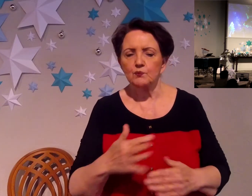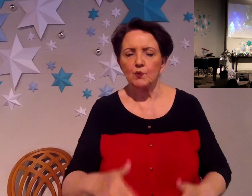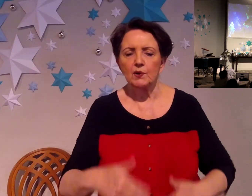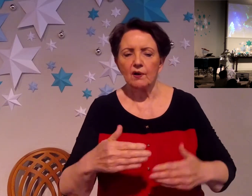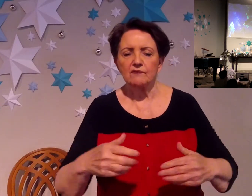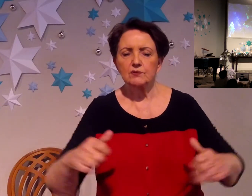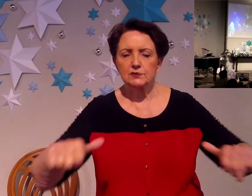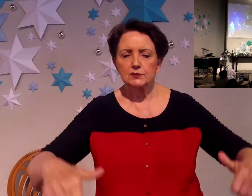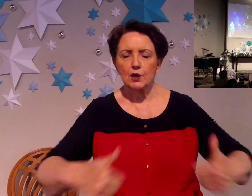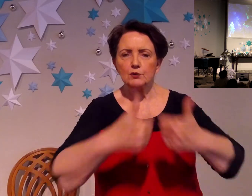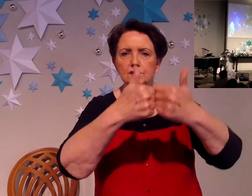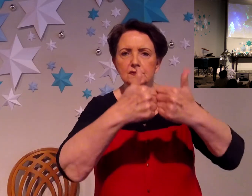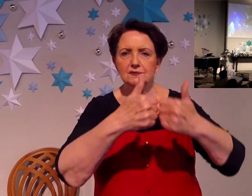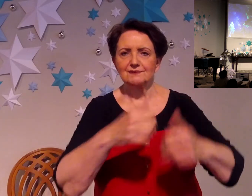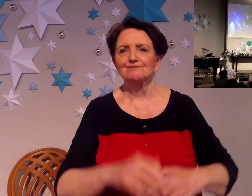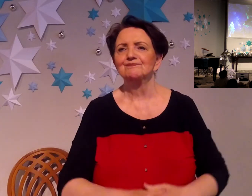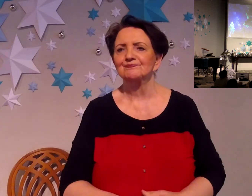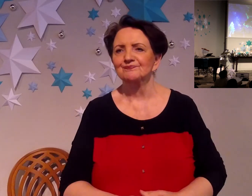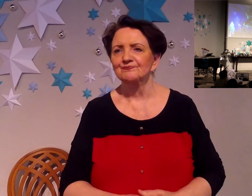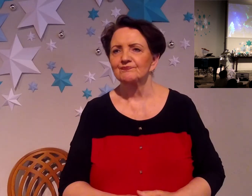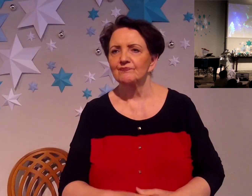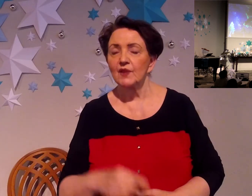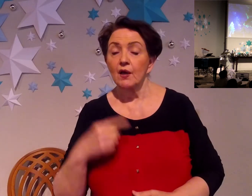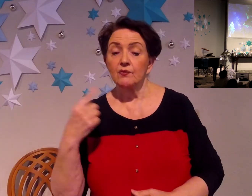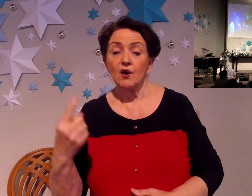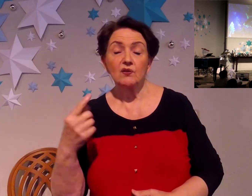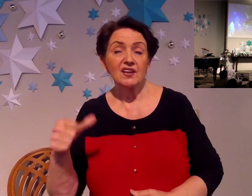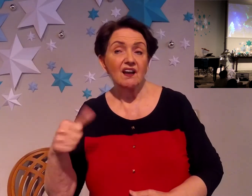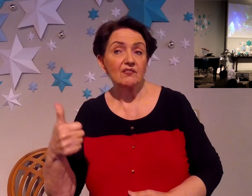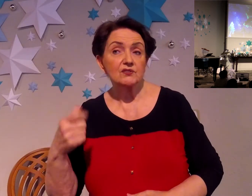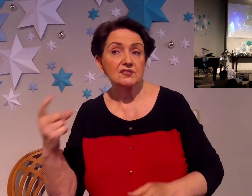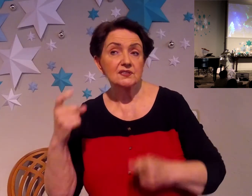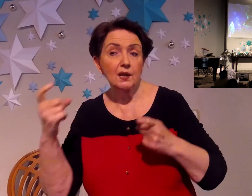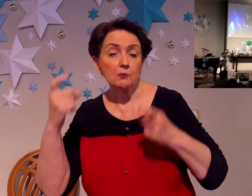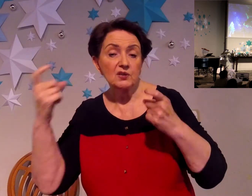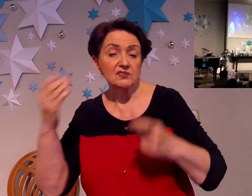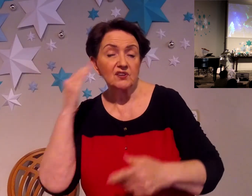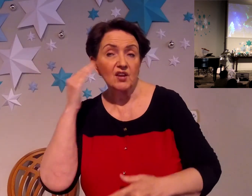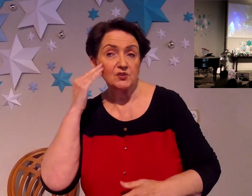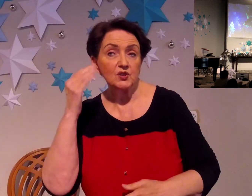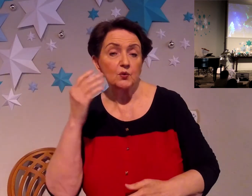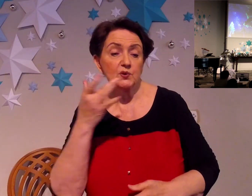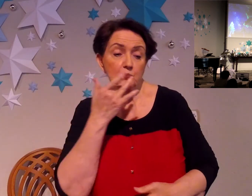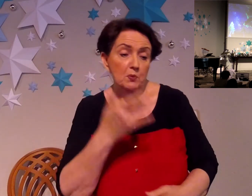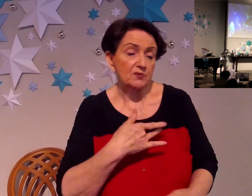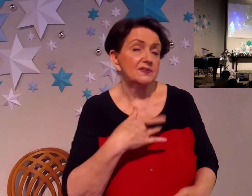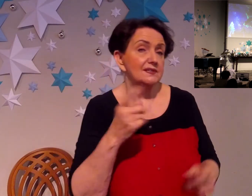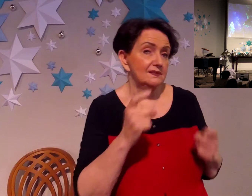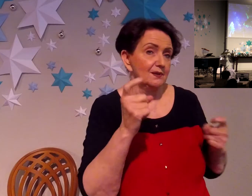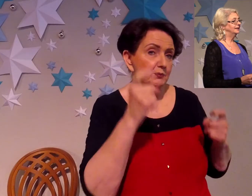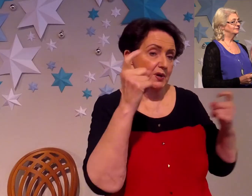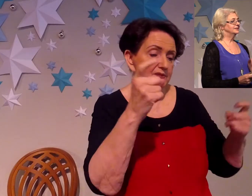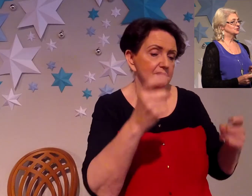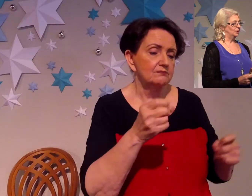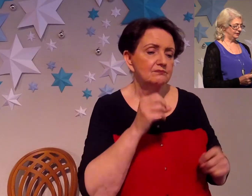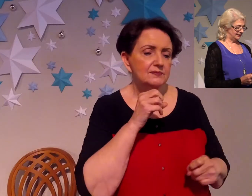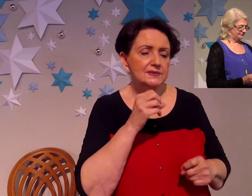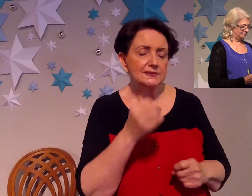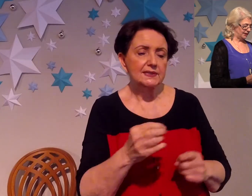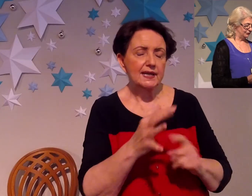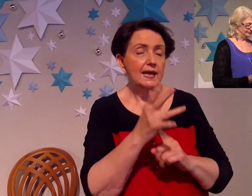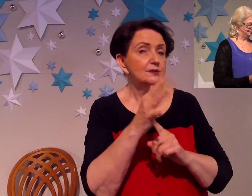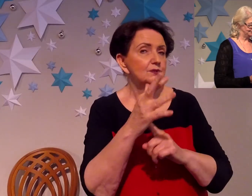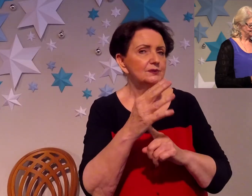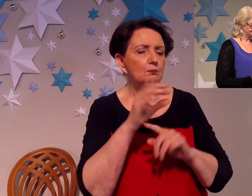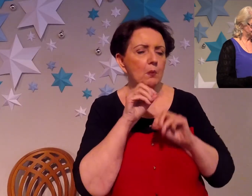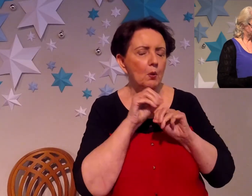toast together. At that time, the only other celebration I knew was singing Happy Birthday and blowing out the candles. But I loved this one